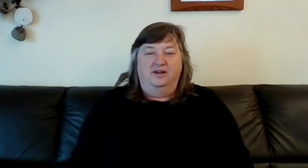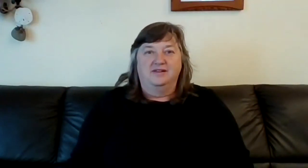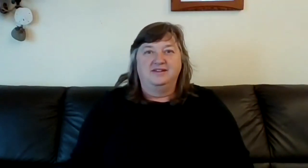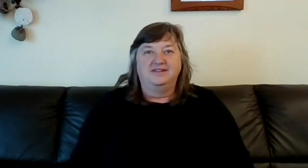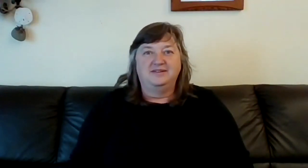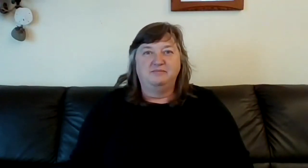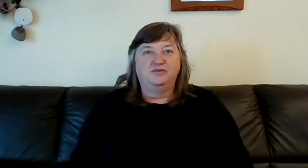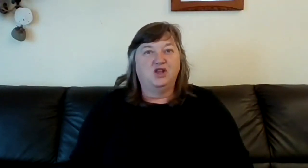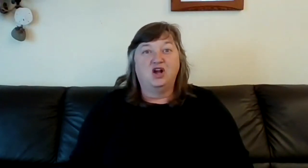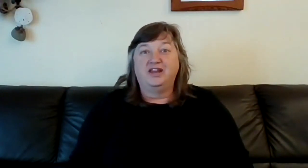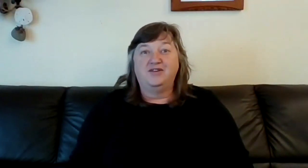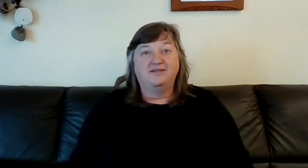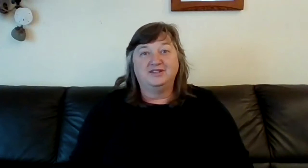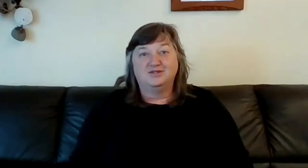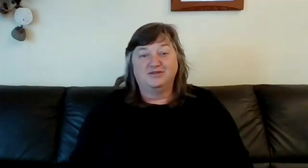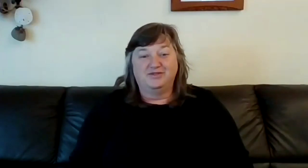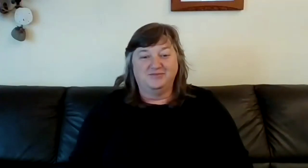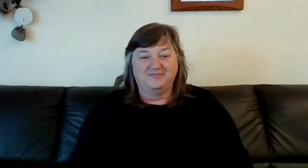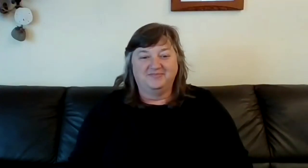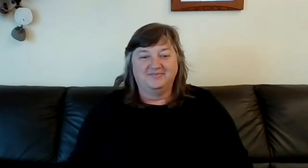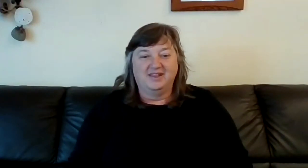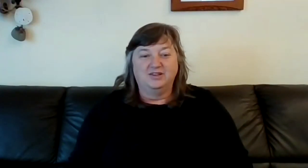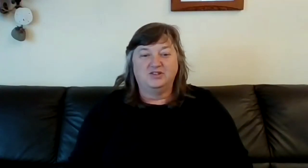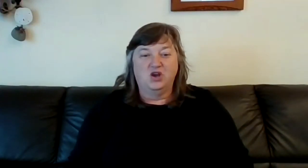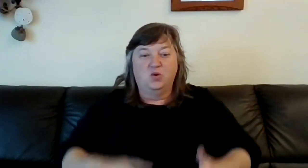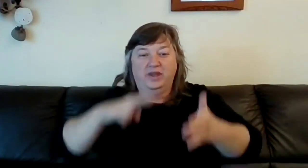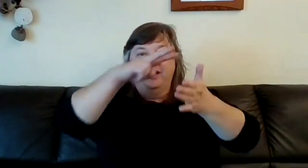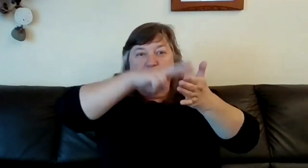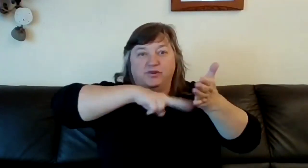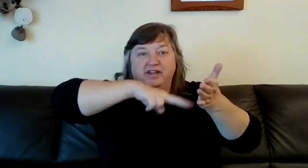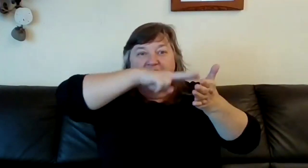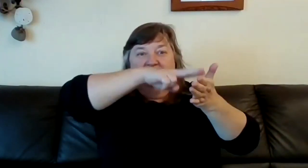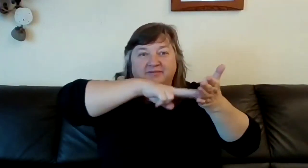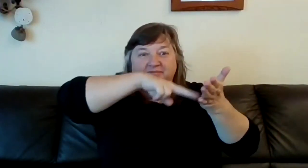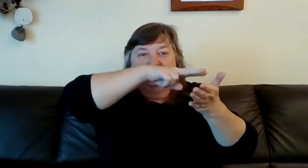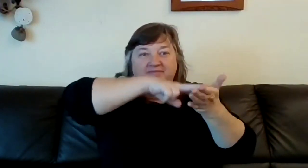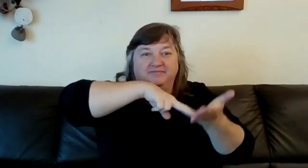will move along and you have this to review. So we have reading,